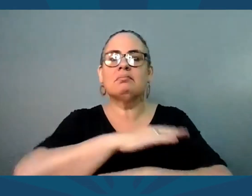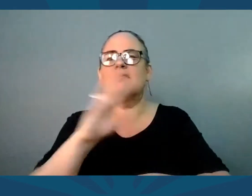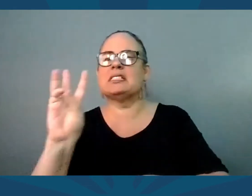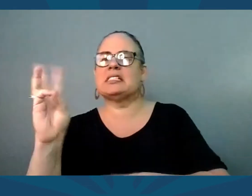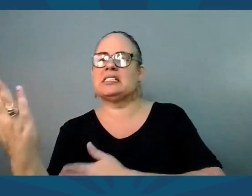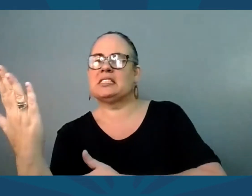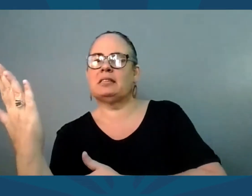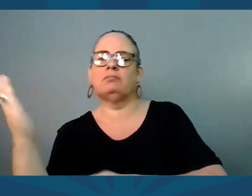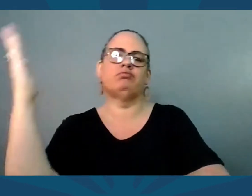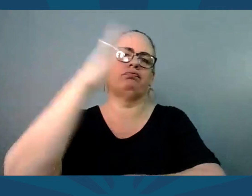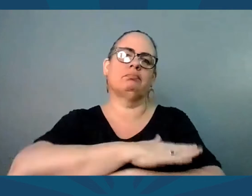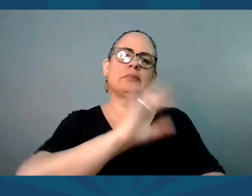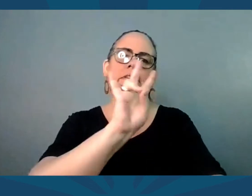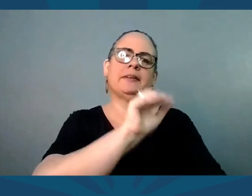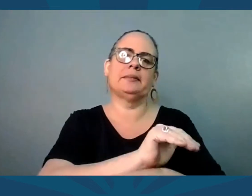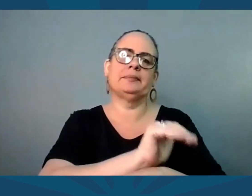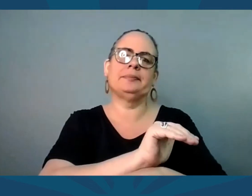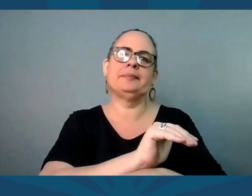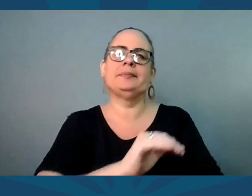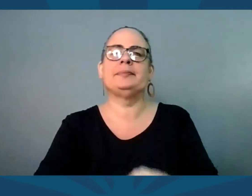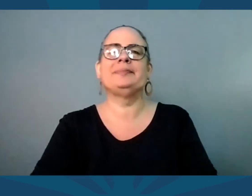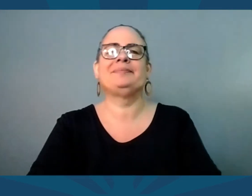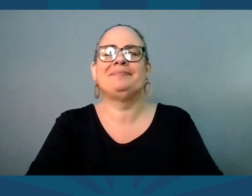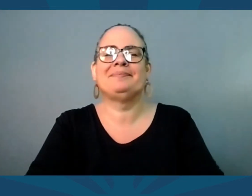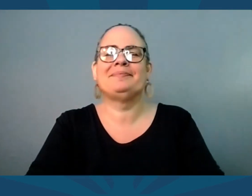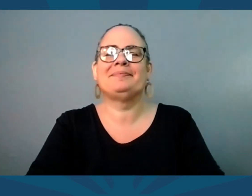Polls open from 6 a.m. to 7 p.m.